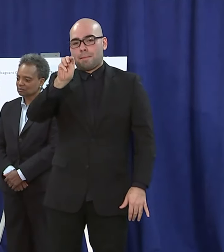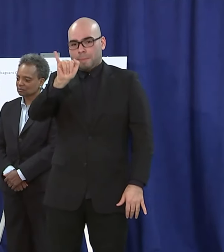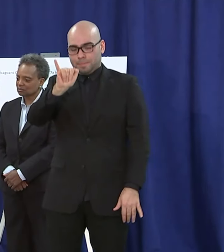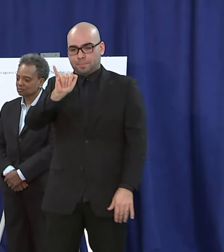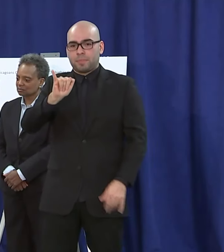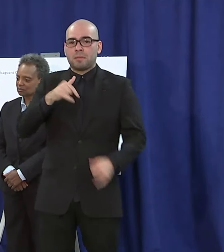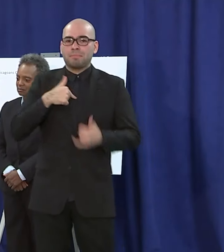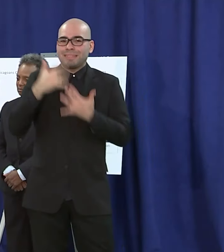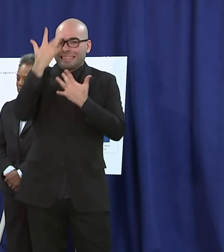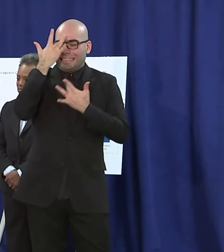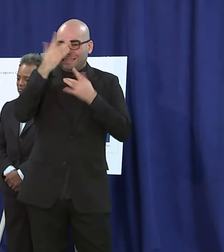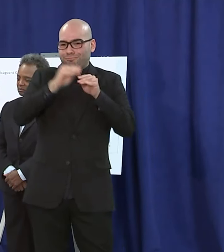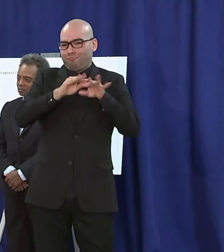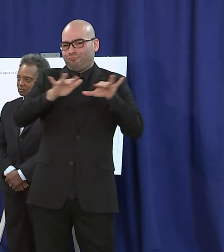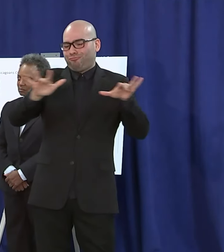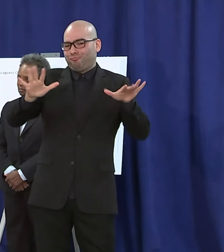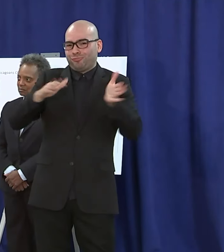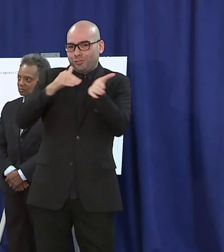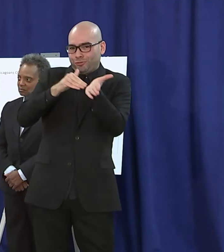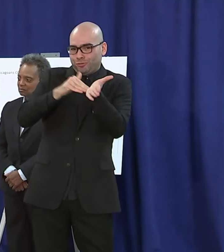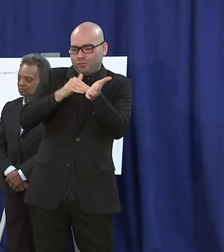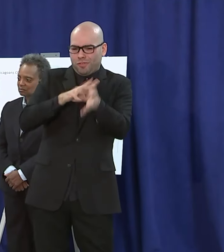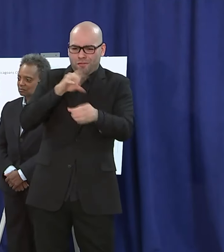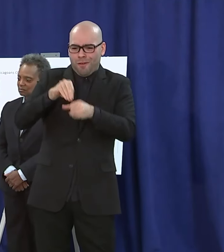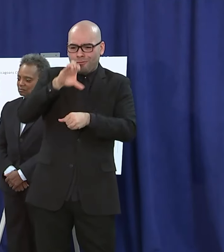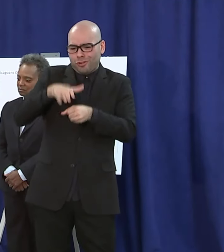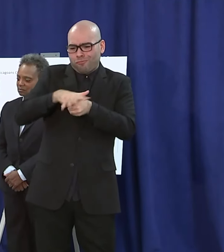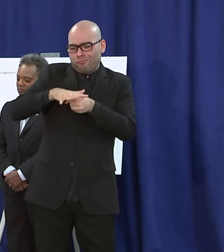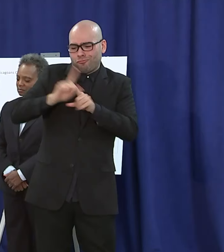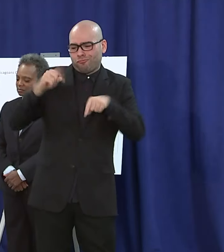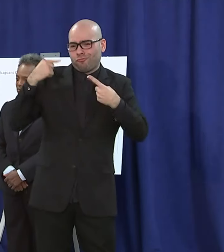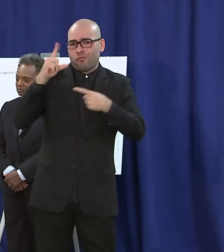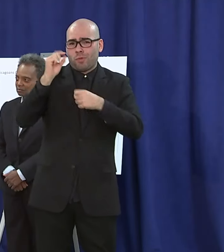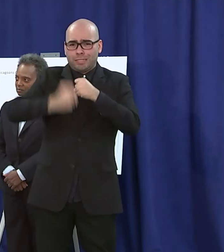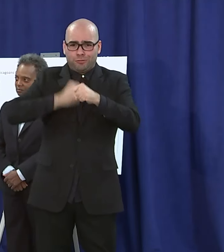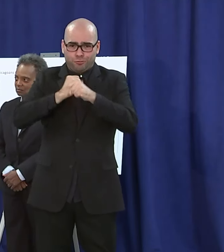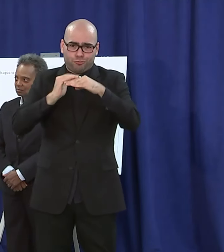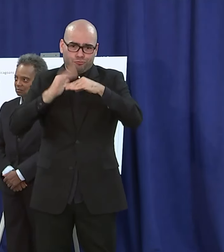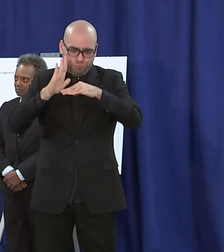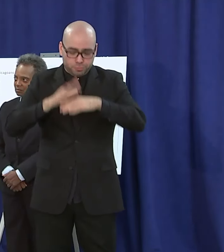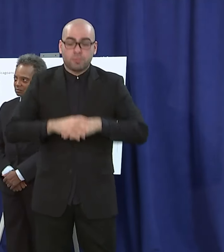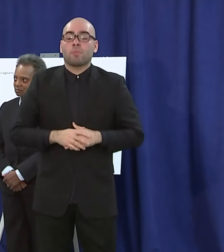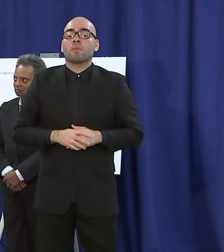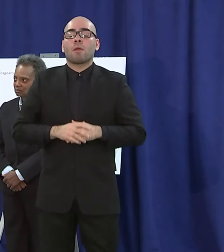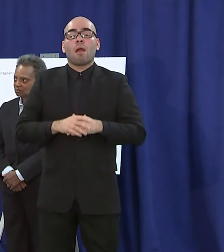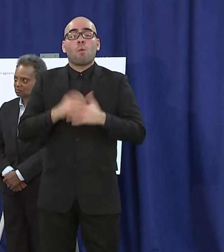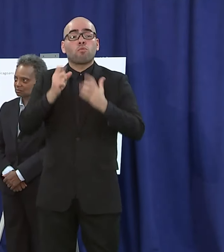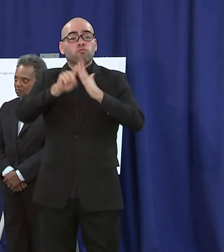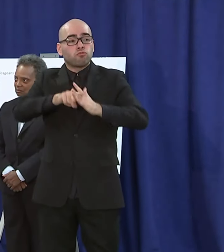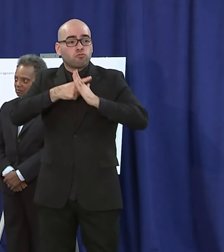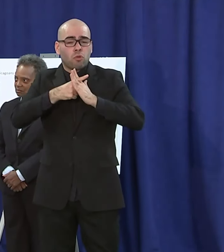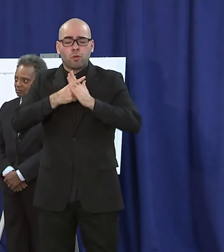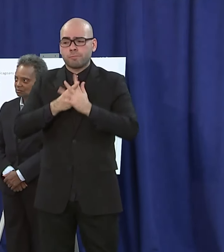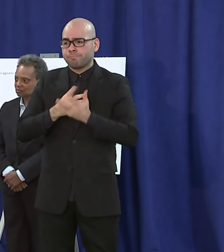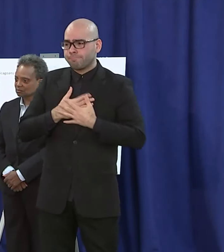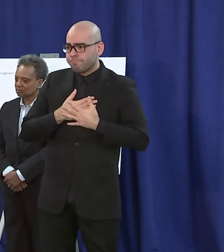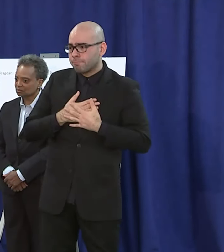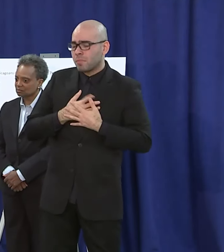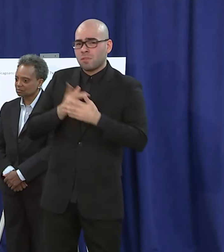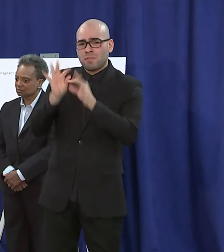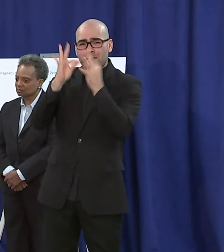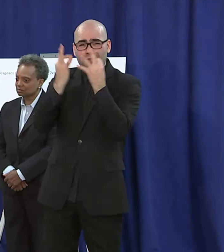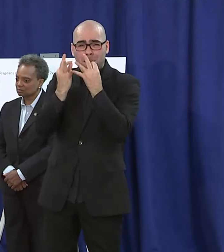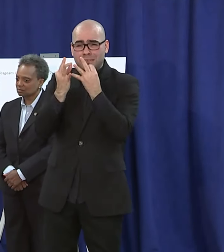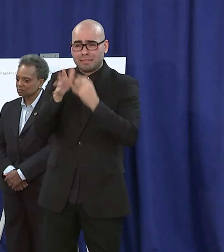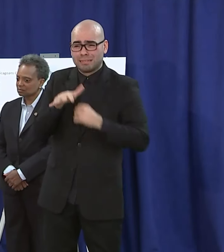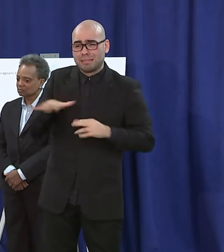physician who has practiced in the Chicago area for over 20 years. And I'd like to start by offering my condolences to the